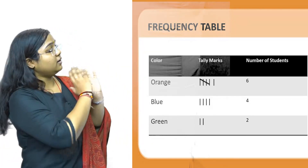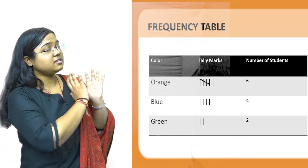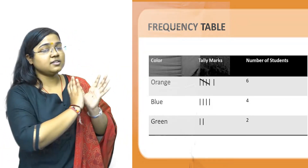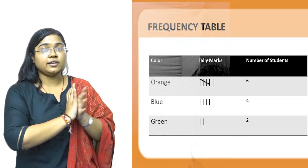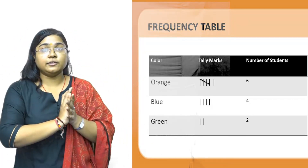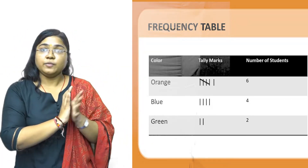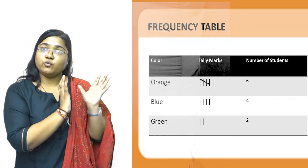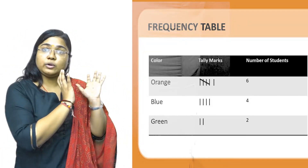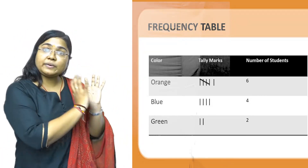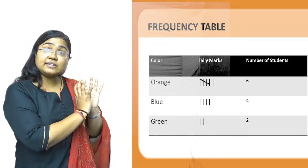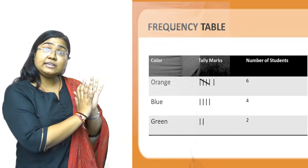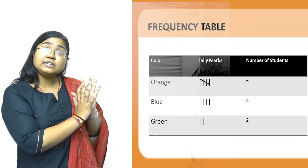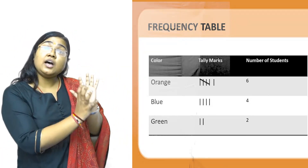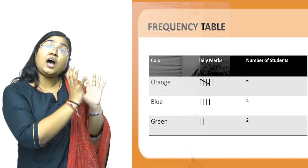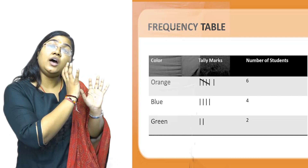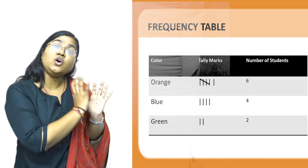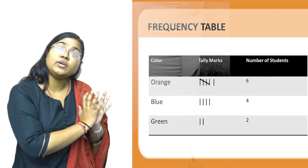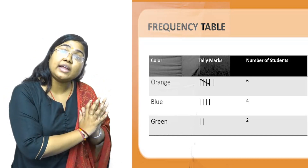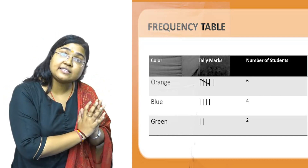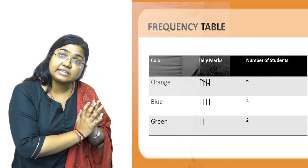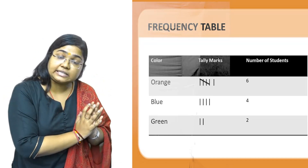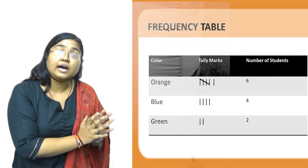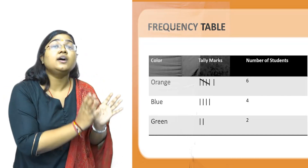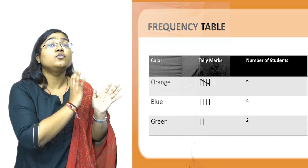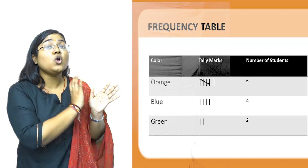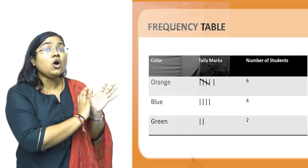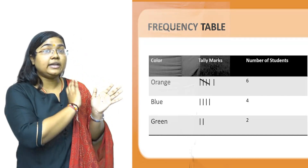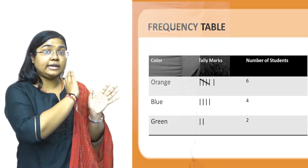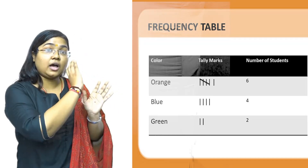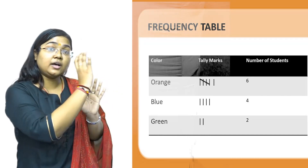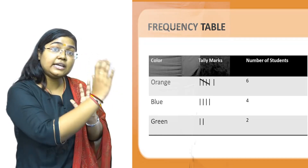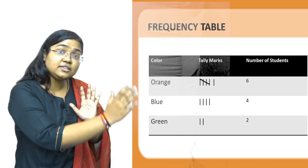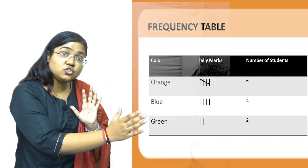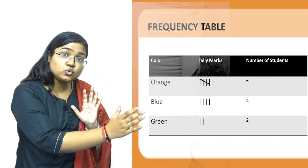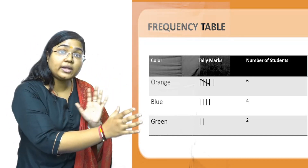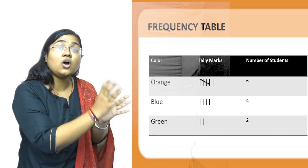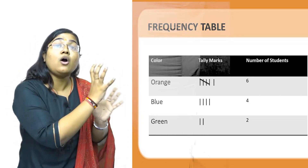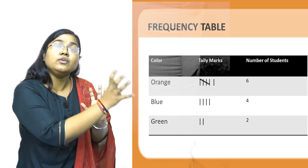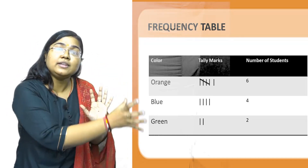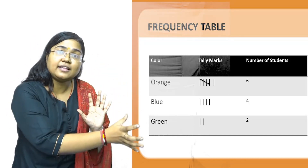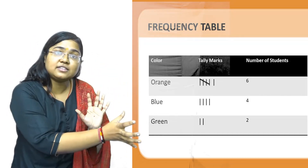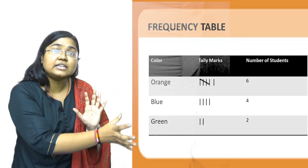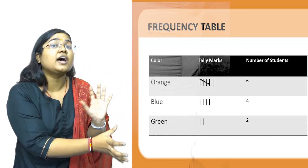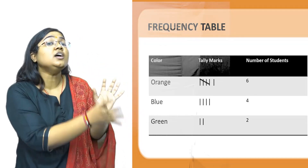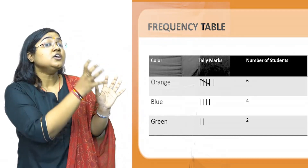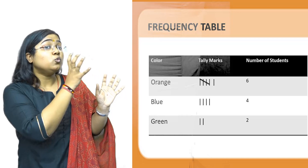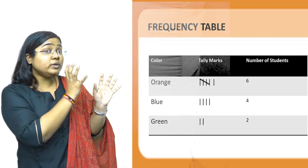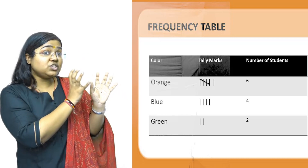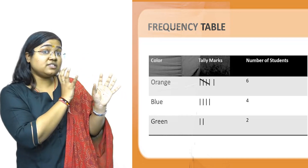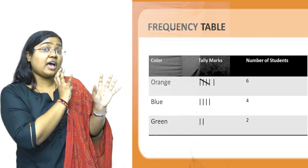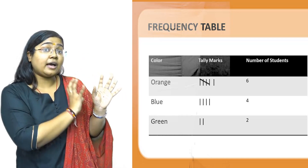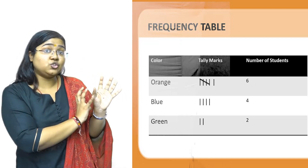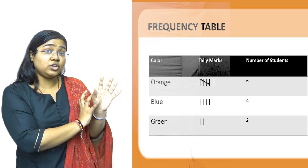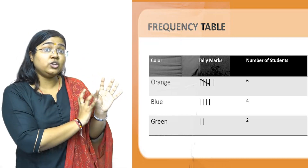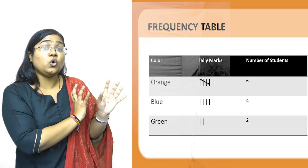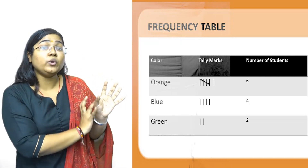the final answer here. We represented the unorganized data, raw data into an organized data, which